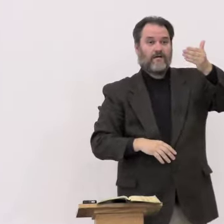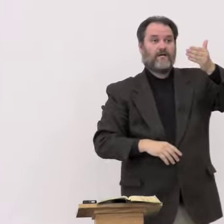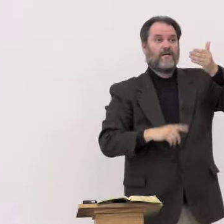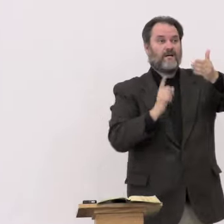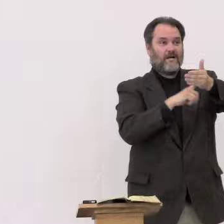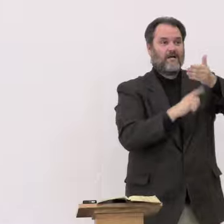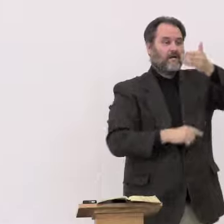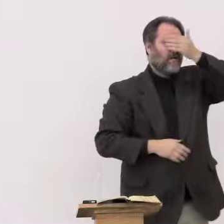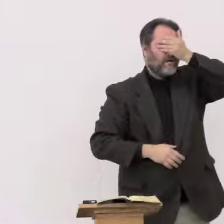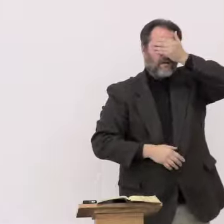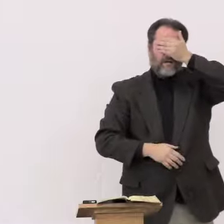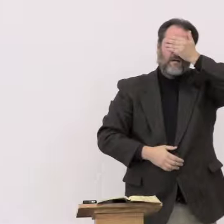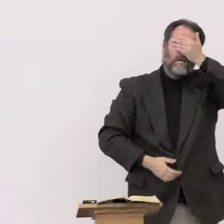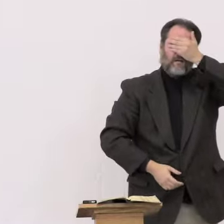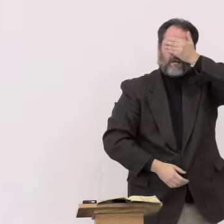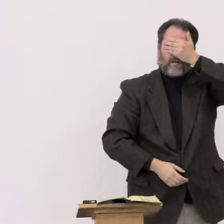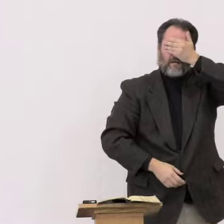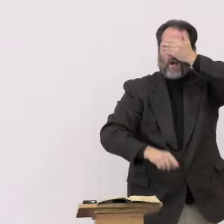come to him. And then